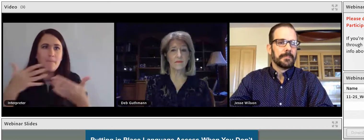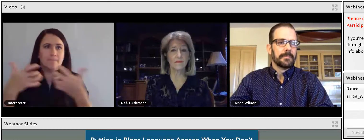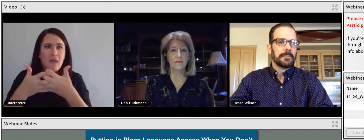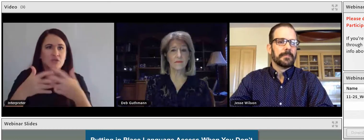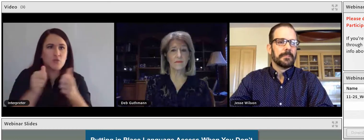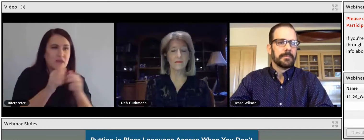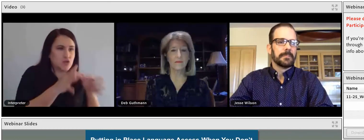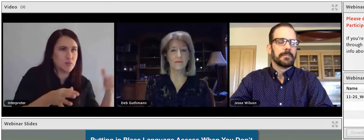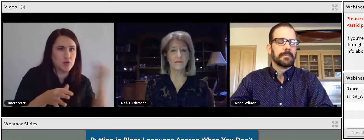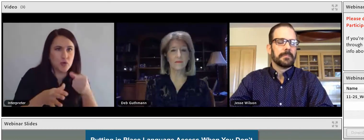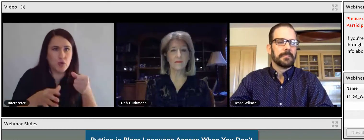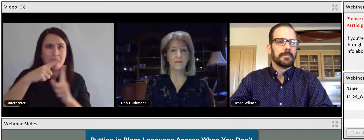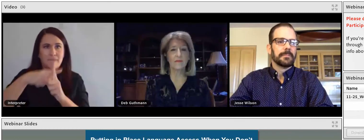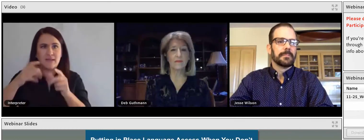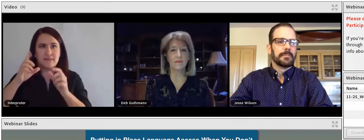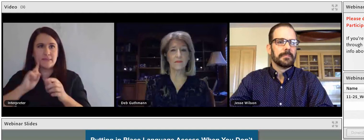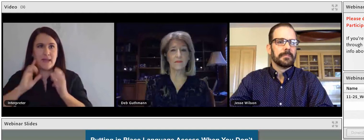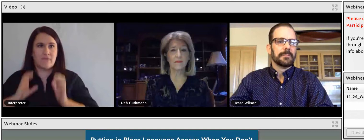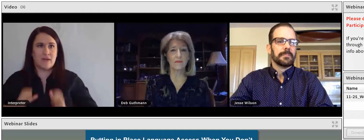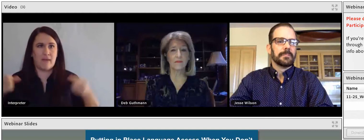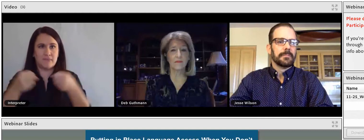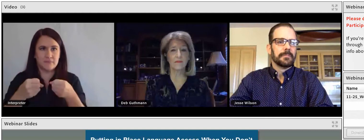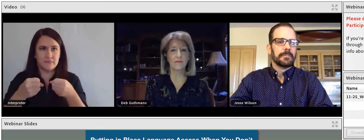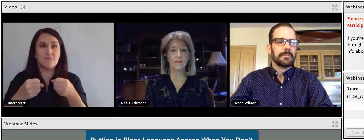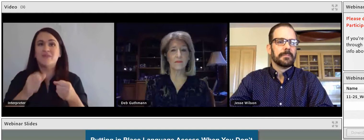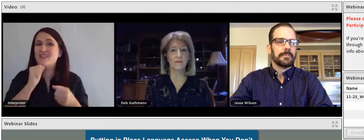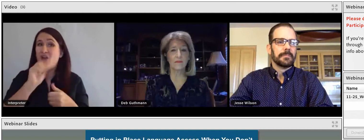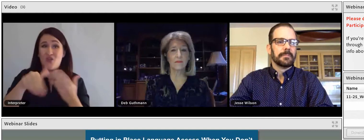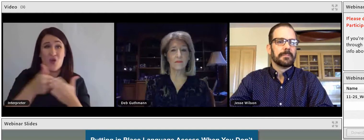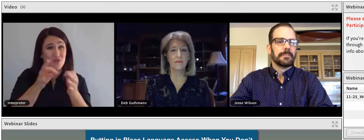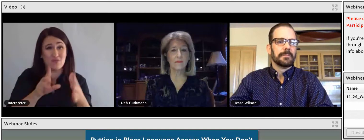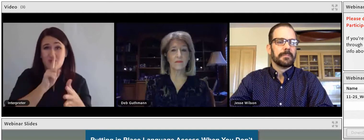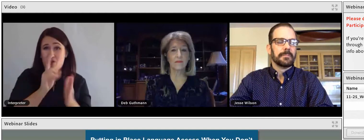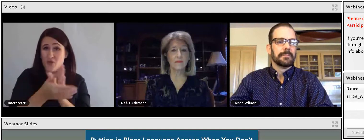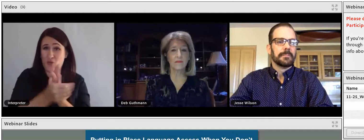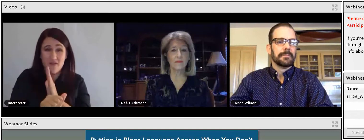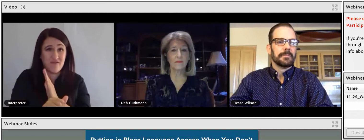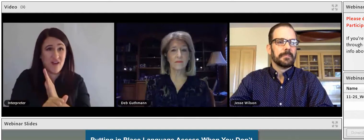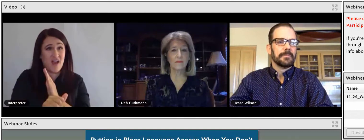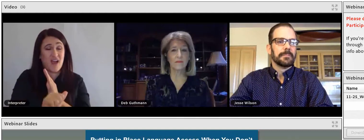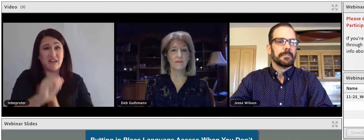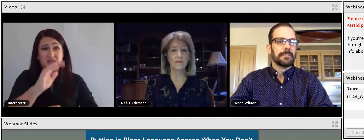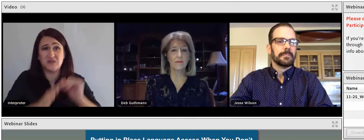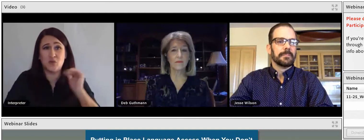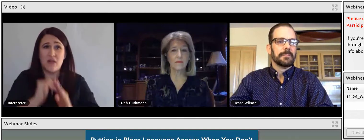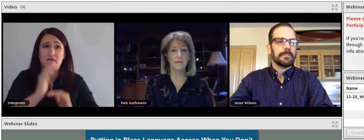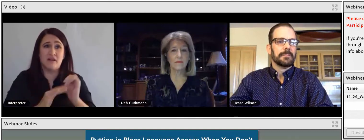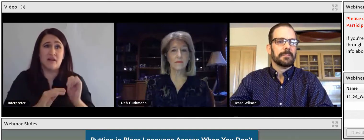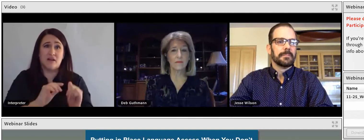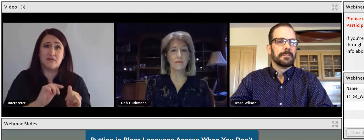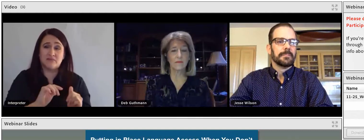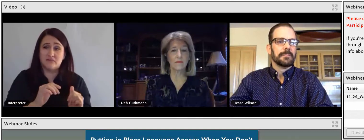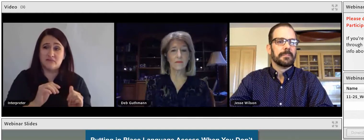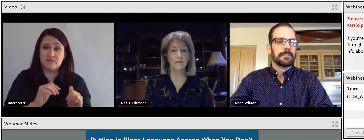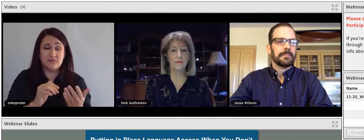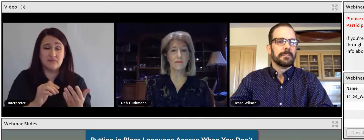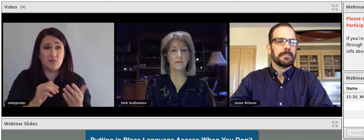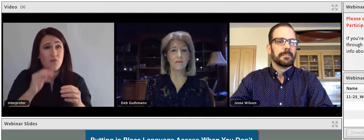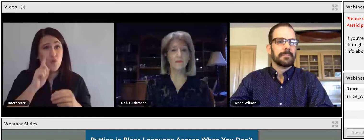the individual. Not all interpreters are qualified at, skilled at, or comfortable interpreting in substance use